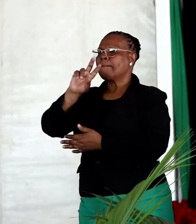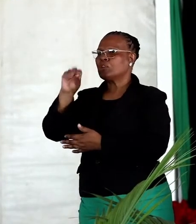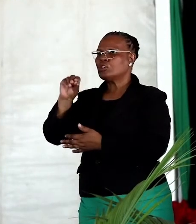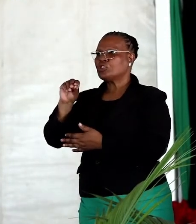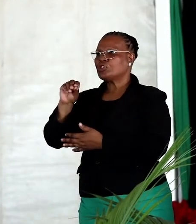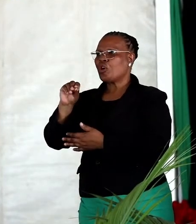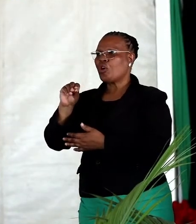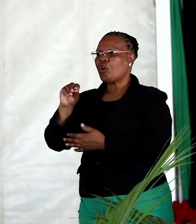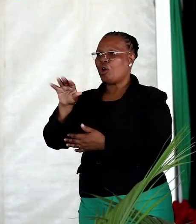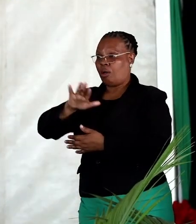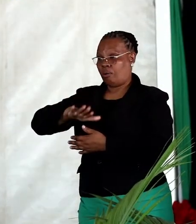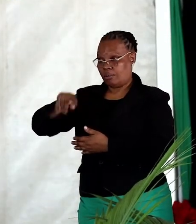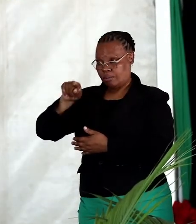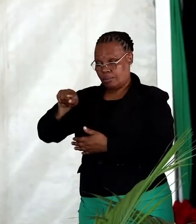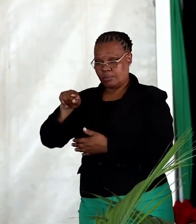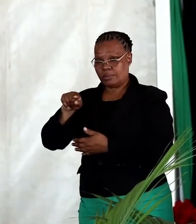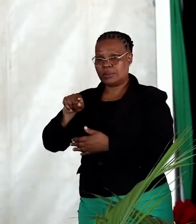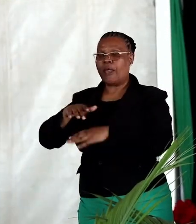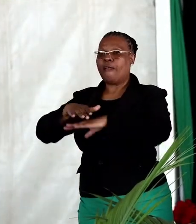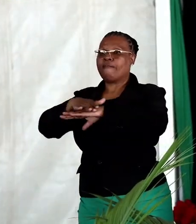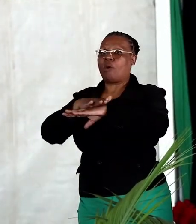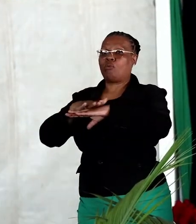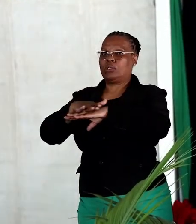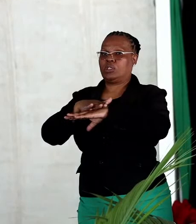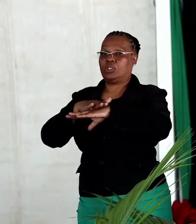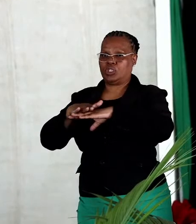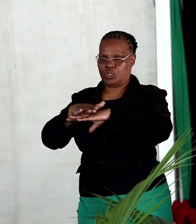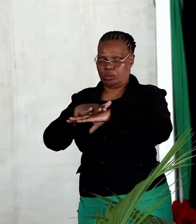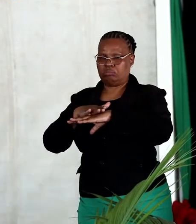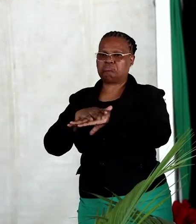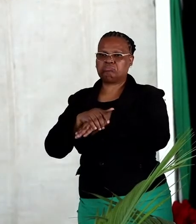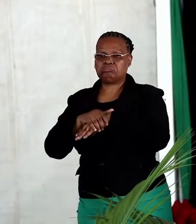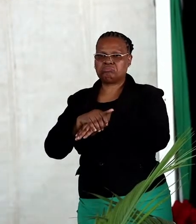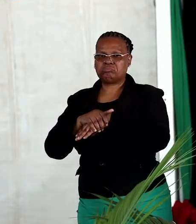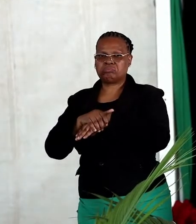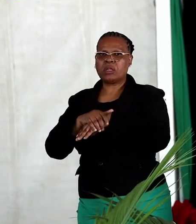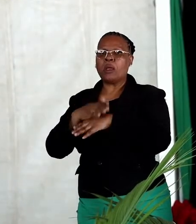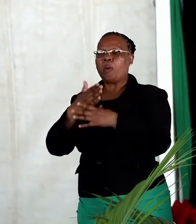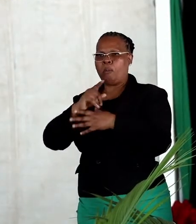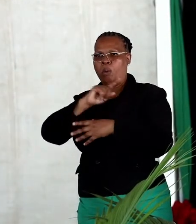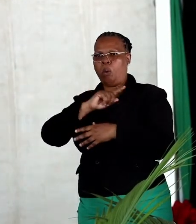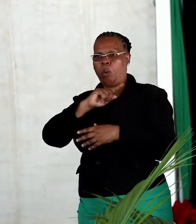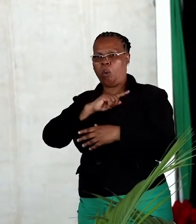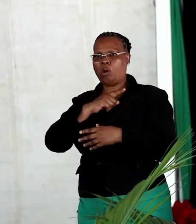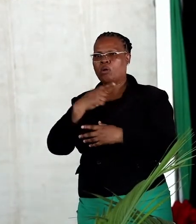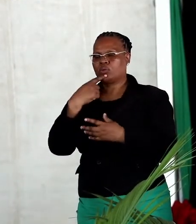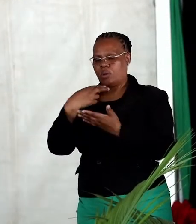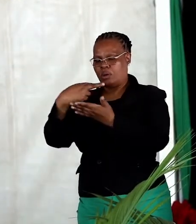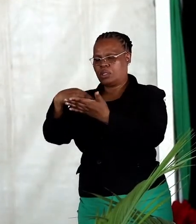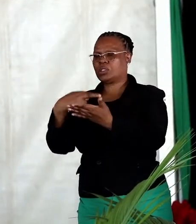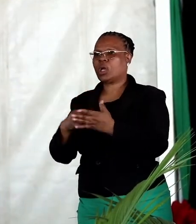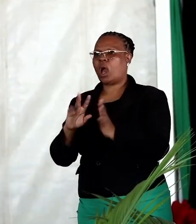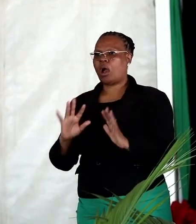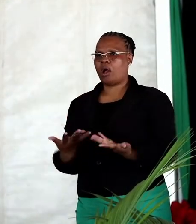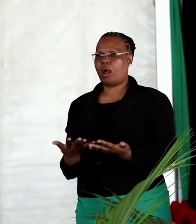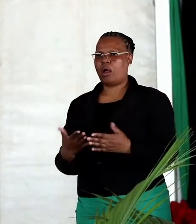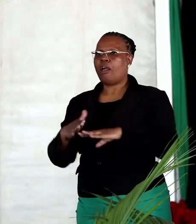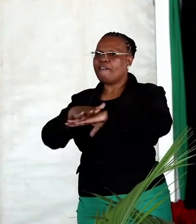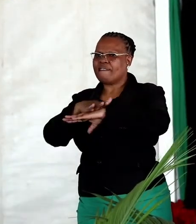yokokubana makhe sirejisterishe ifoundation. Ifoundation eza